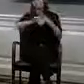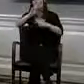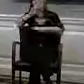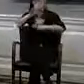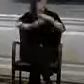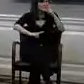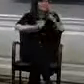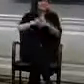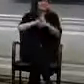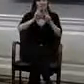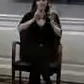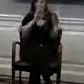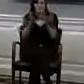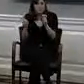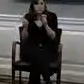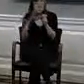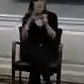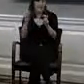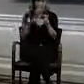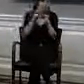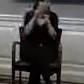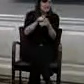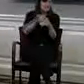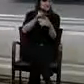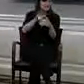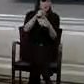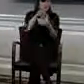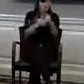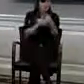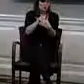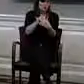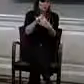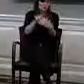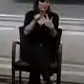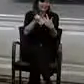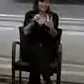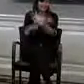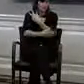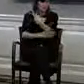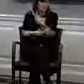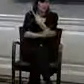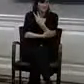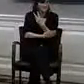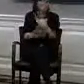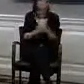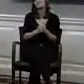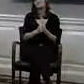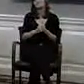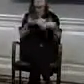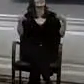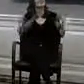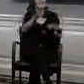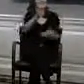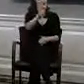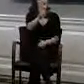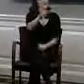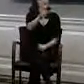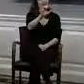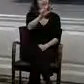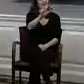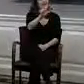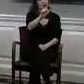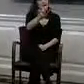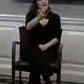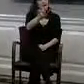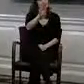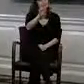specifically the concerns of the countries you're studying. So I'll introduce the three speakers. Felicia Tibbetts, who is the coordinator of the